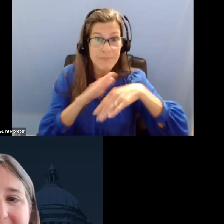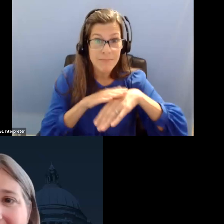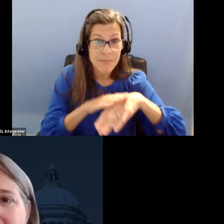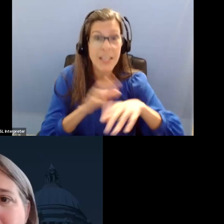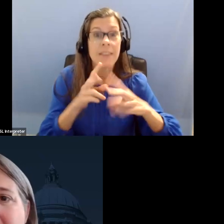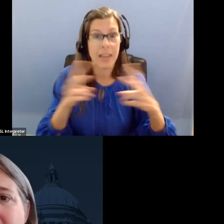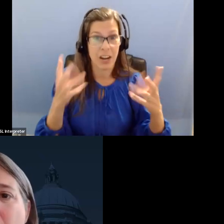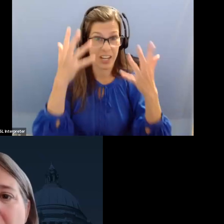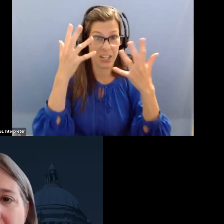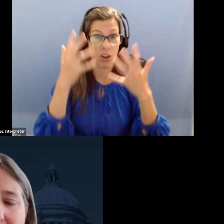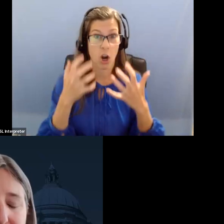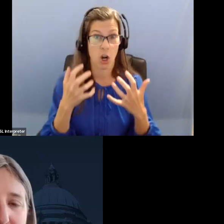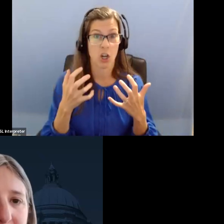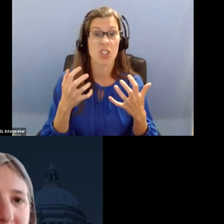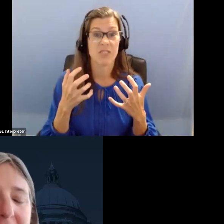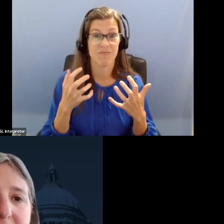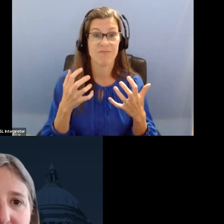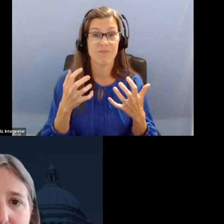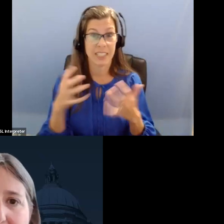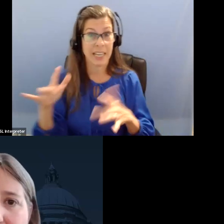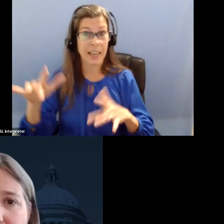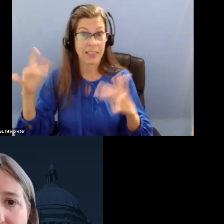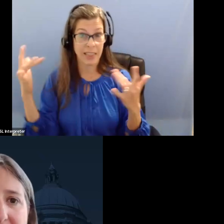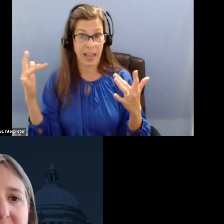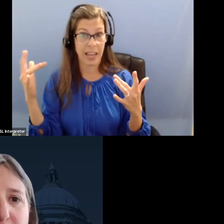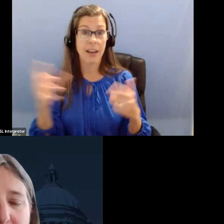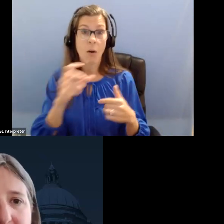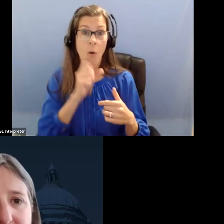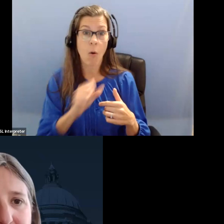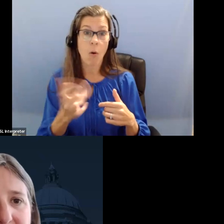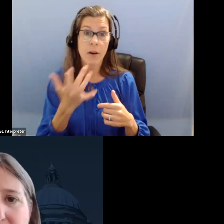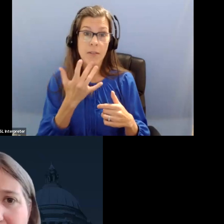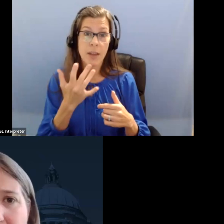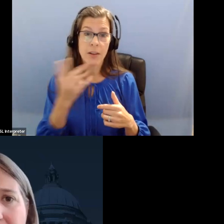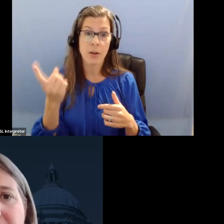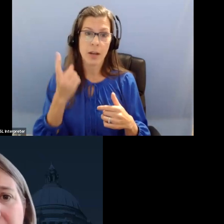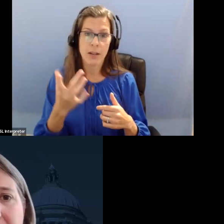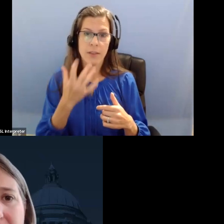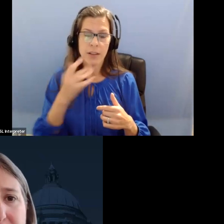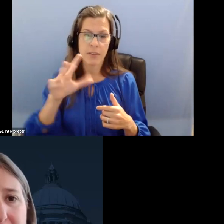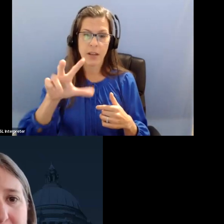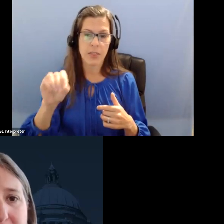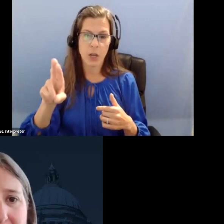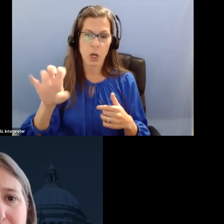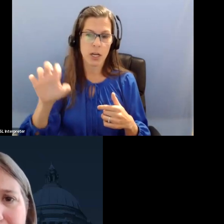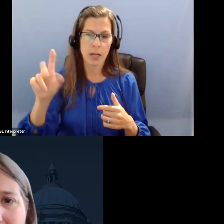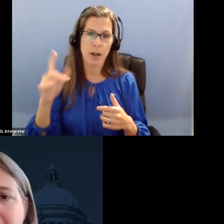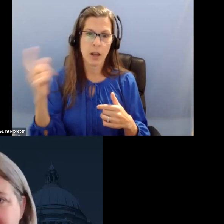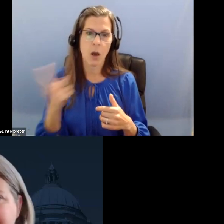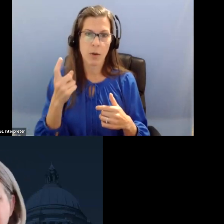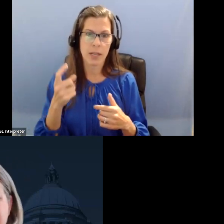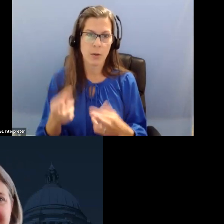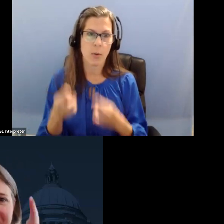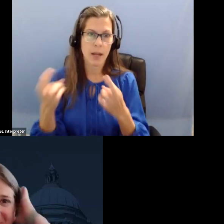dark. If you want to go light, I always go to my old favorites. And one of my favorites is 30 Rock. So I always recommend binging 30